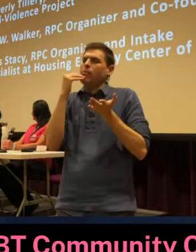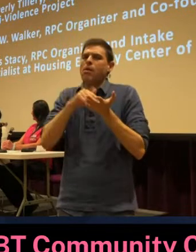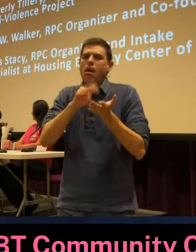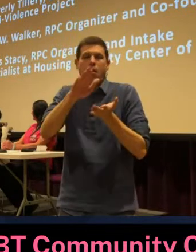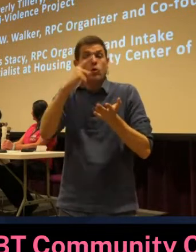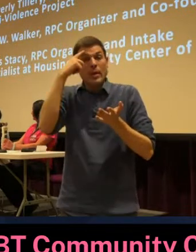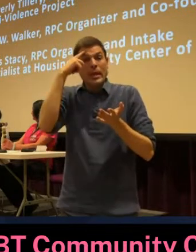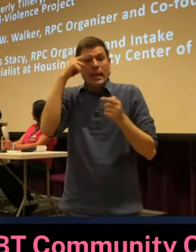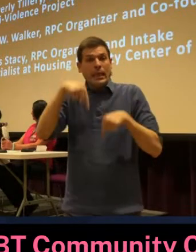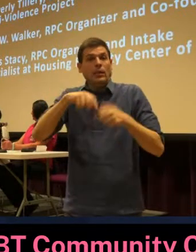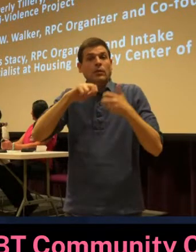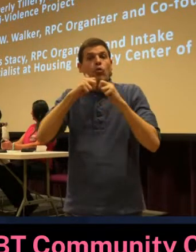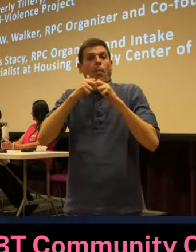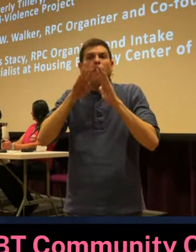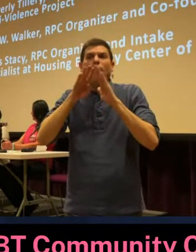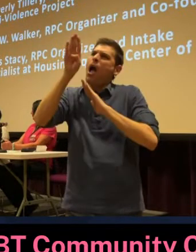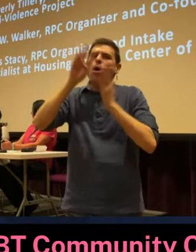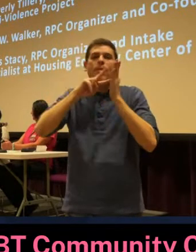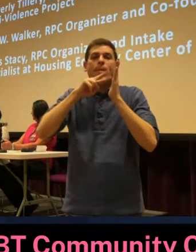new.